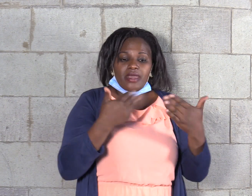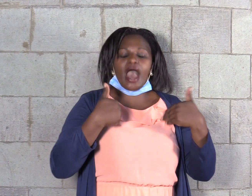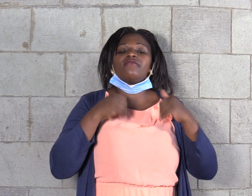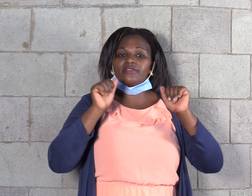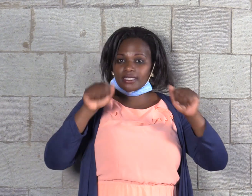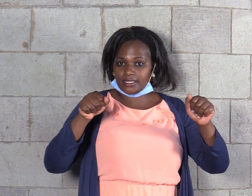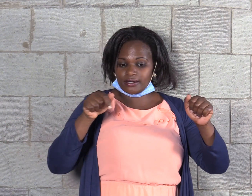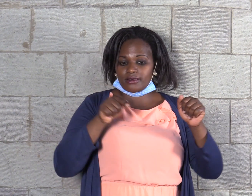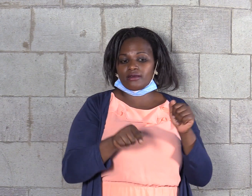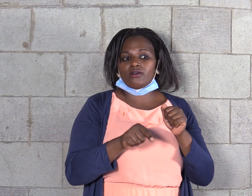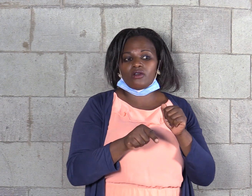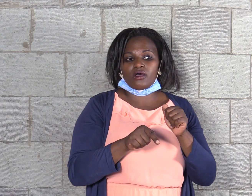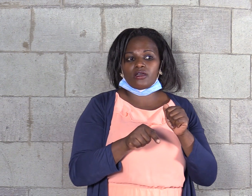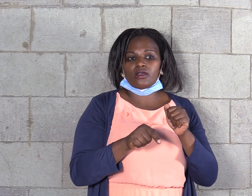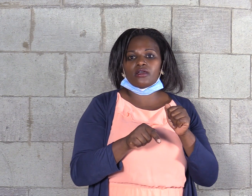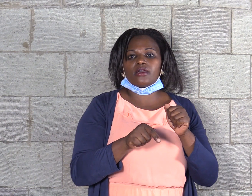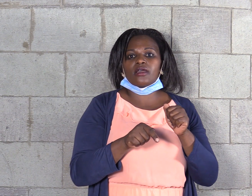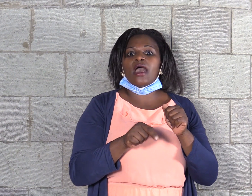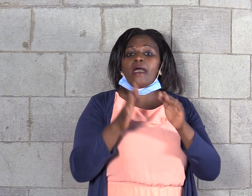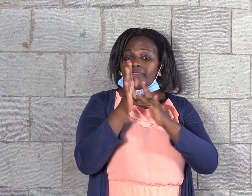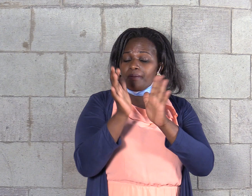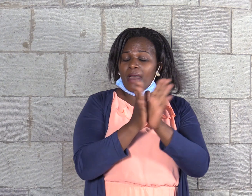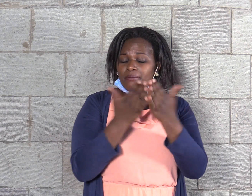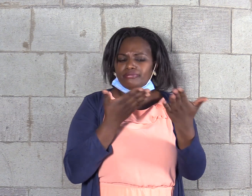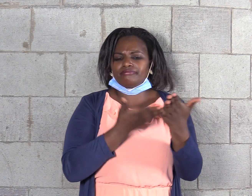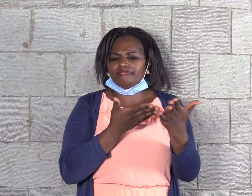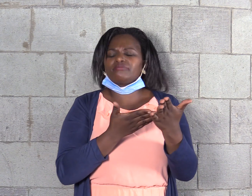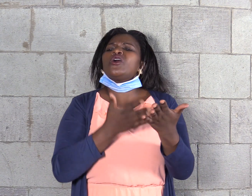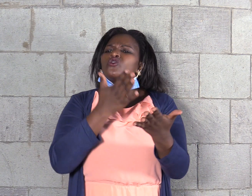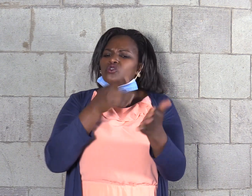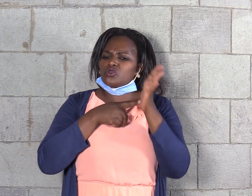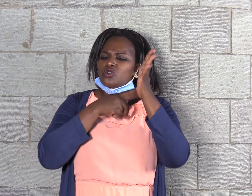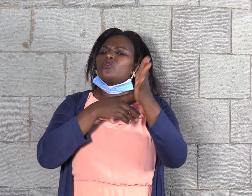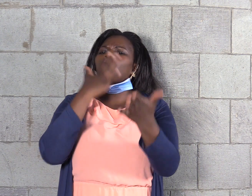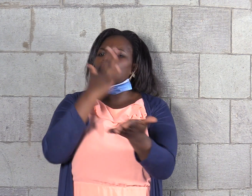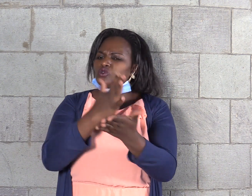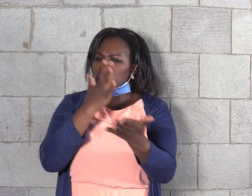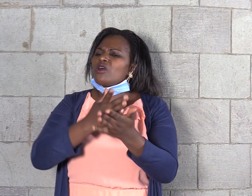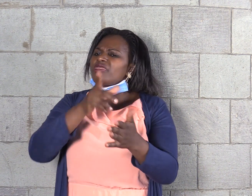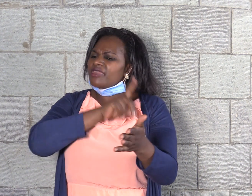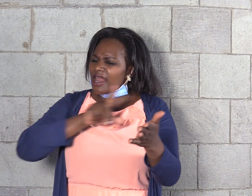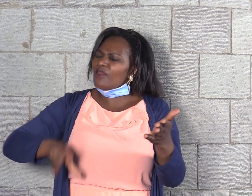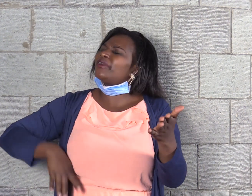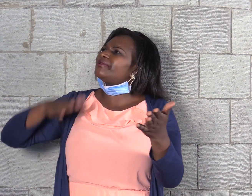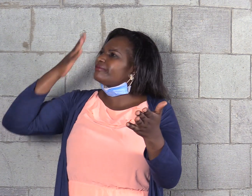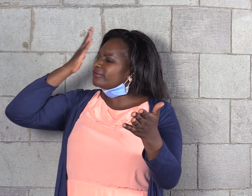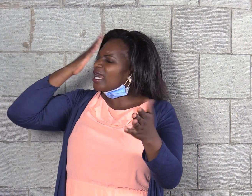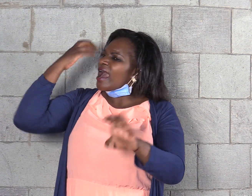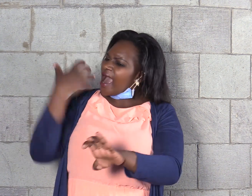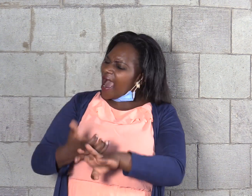this book has been guiding me that despite all this, the Lord knows the hard situations. The